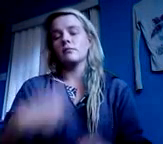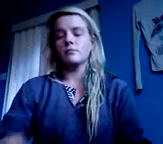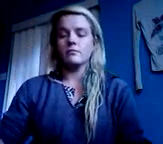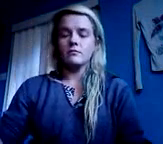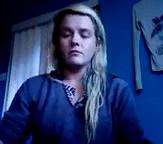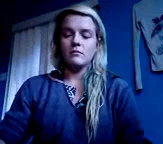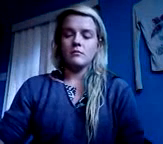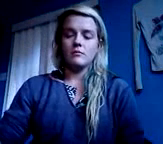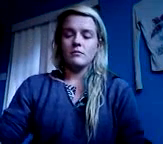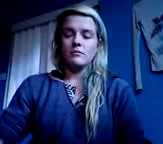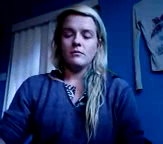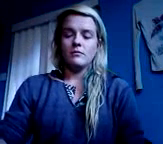Okay?